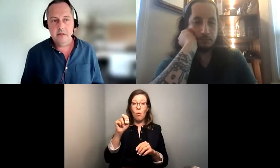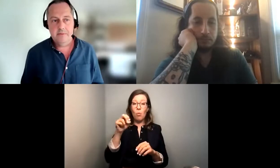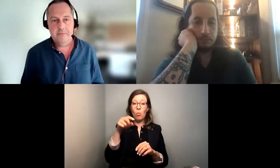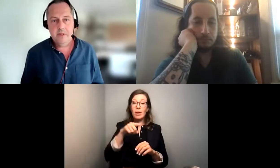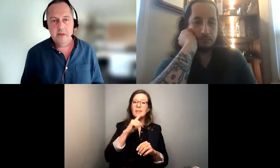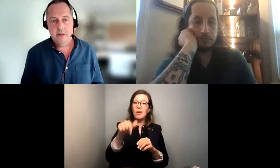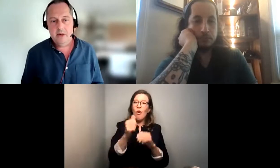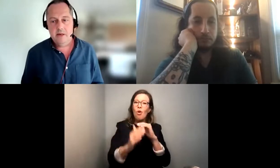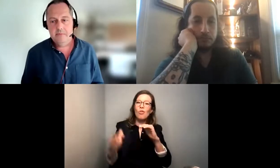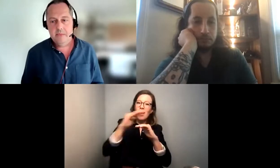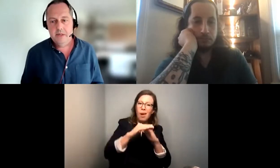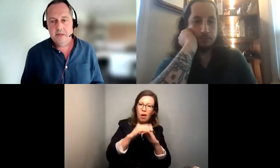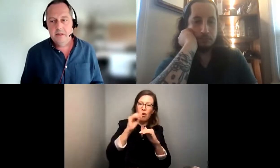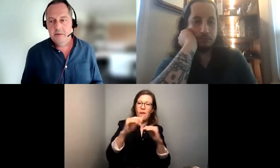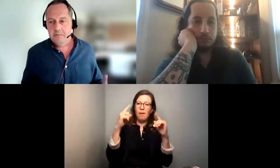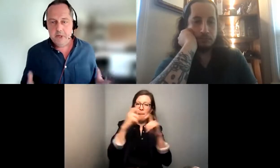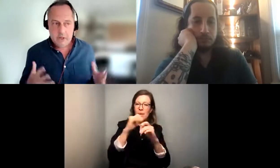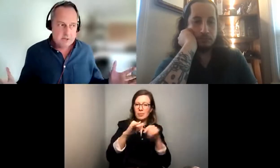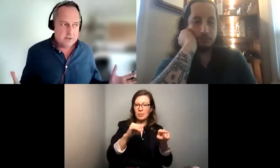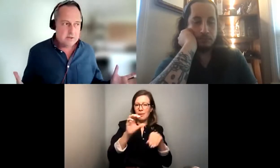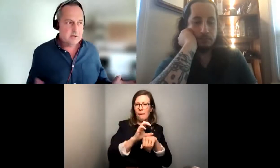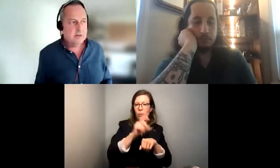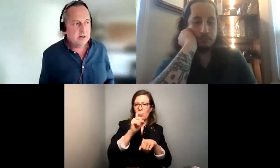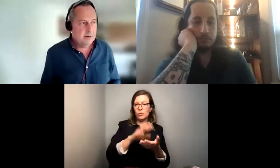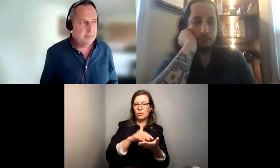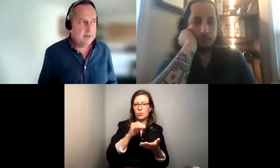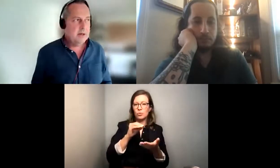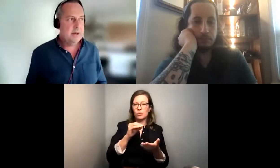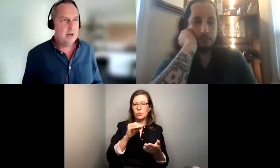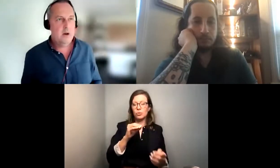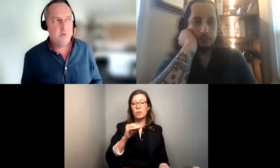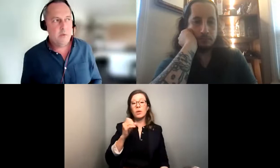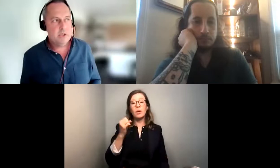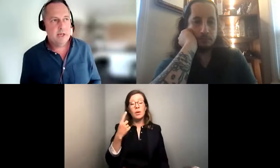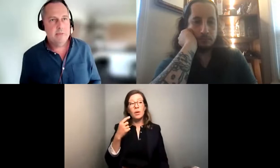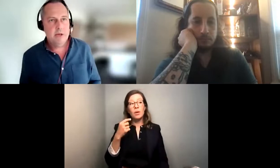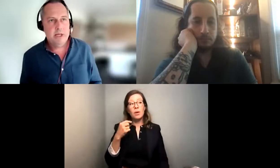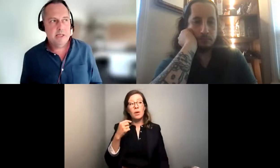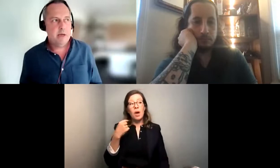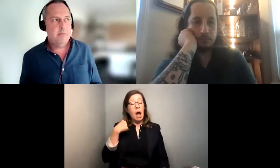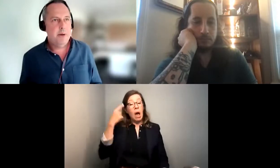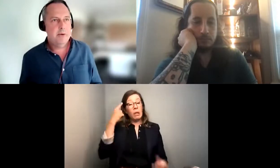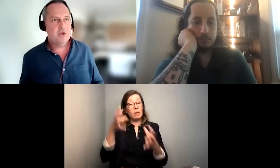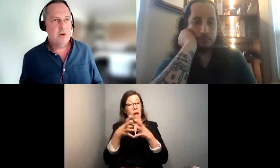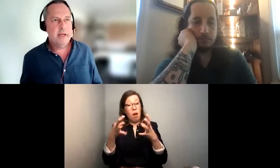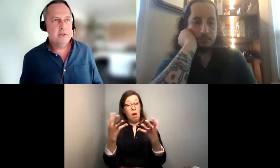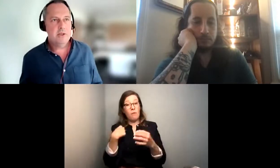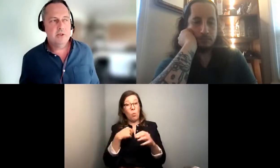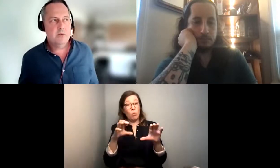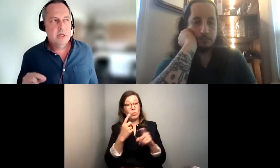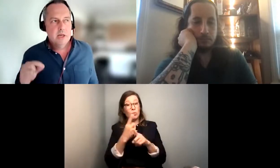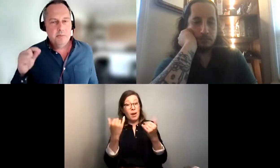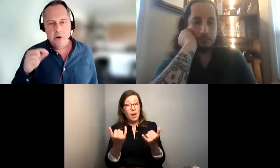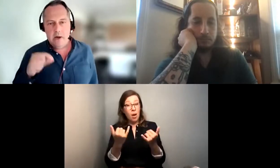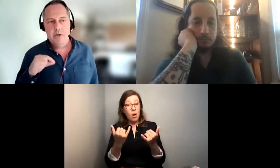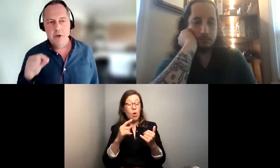to learn. But I think a lot of what we're doing at the moment is about trying